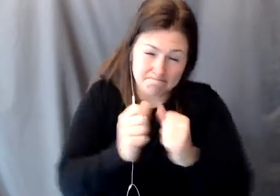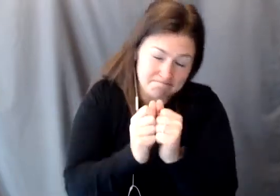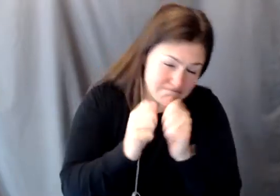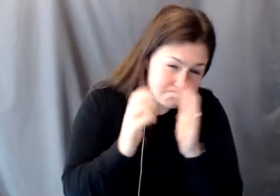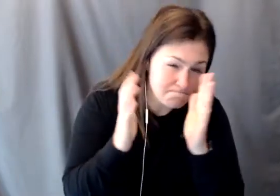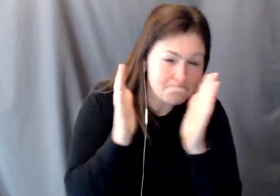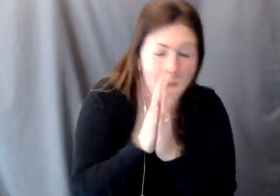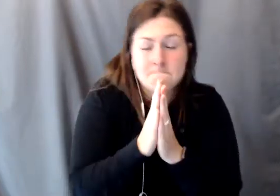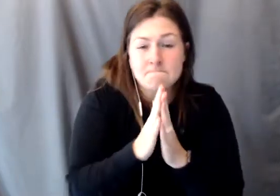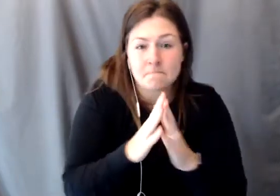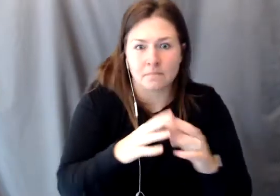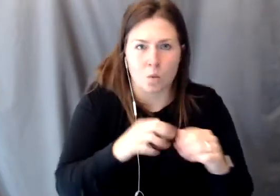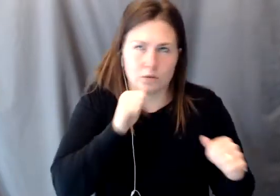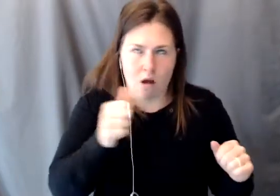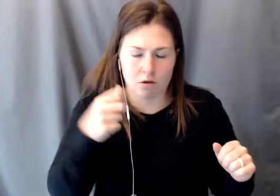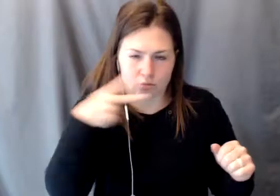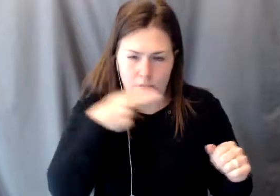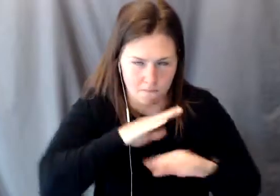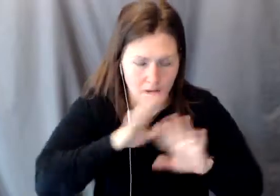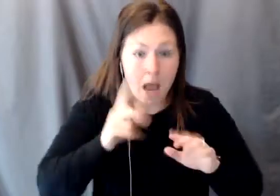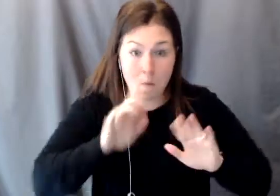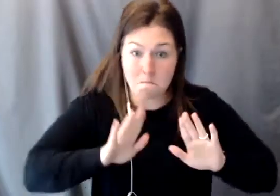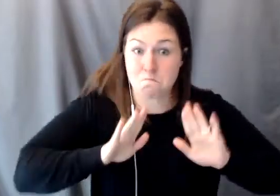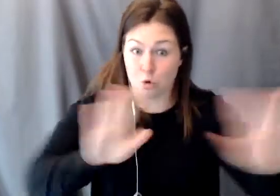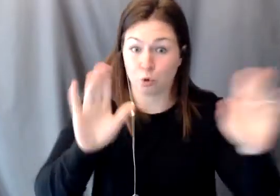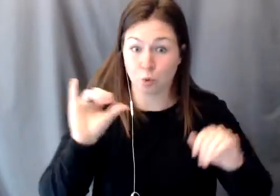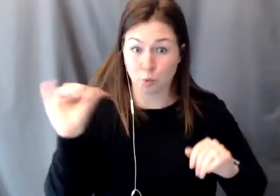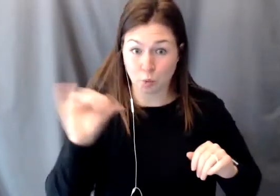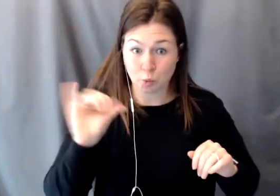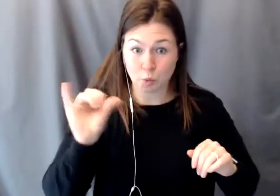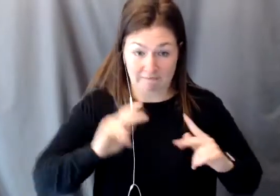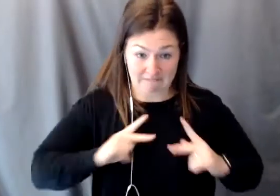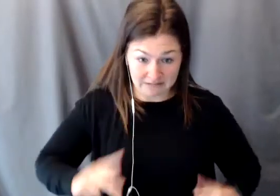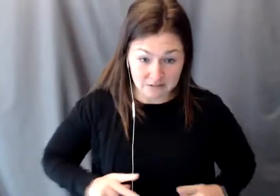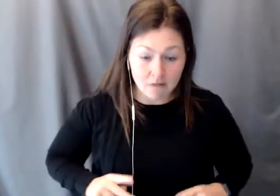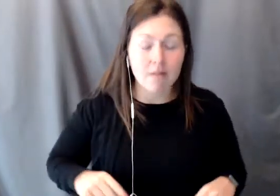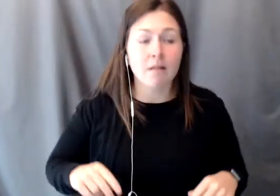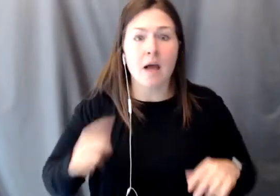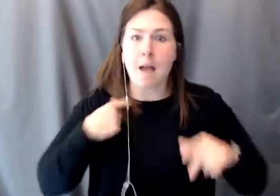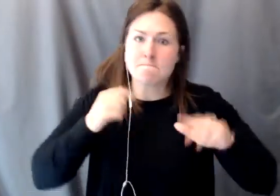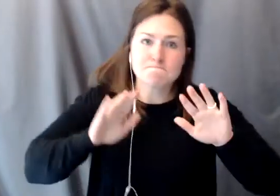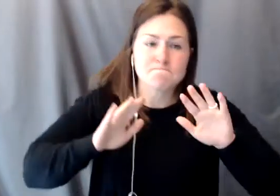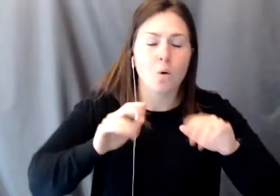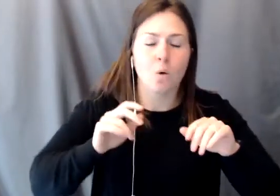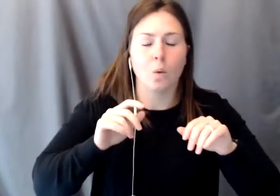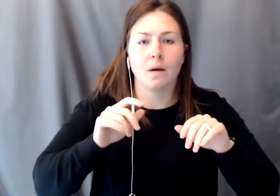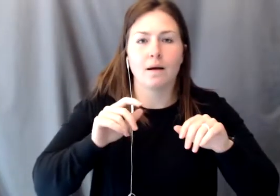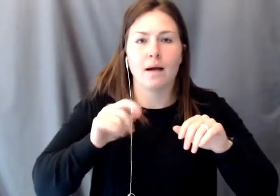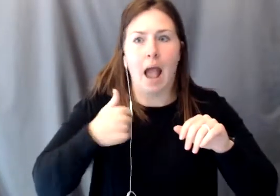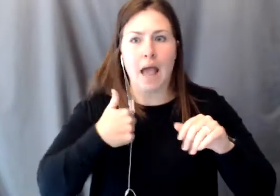wouldn't shut up, and I pushed him to become a person he wasn't. And so there was some violence in our home